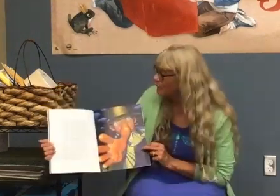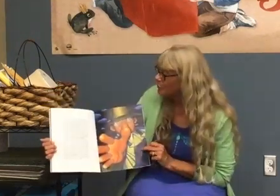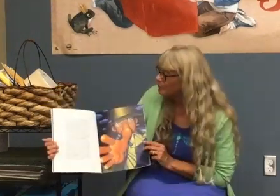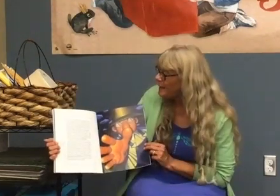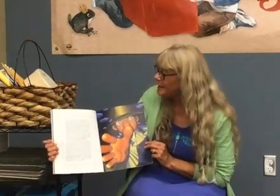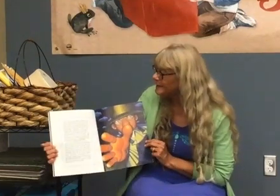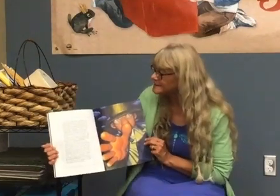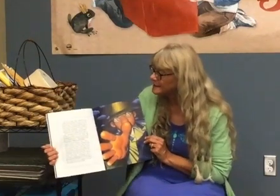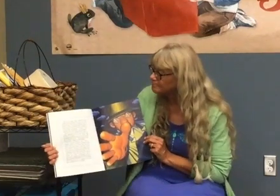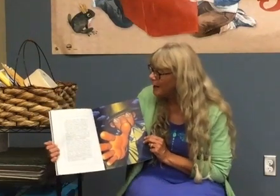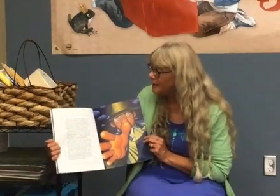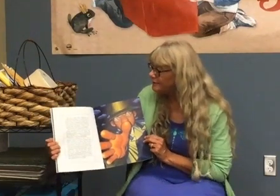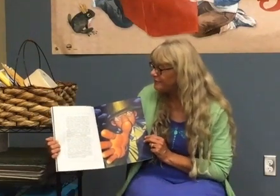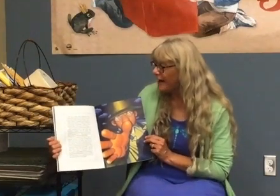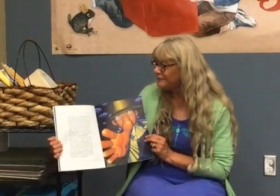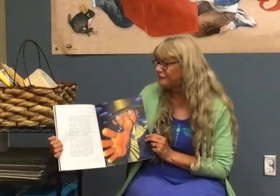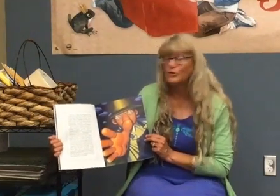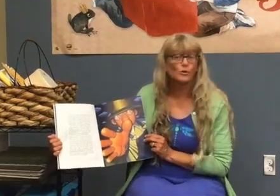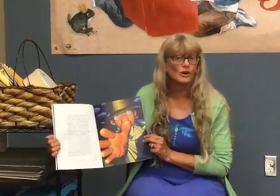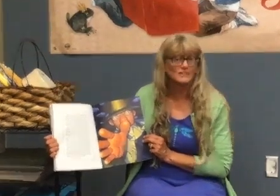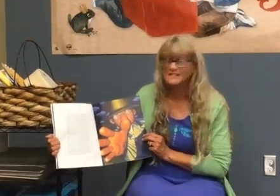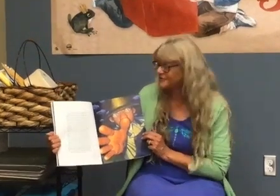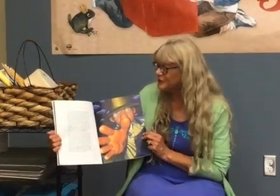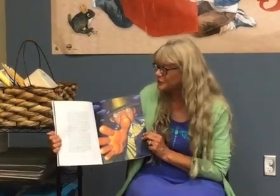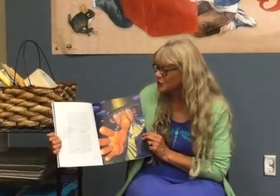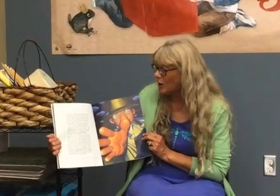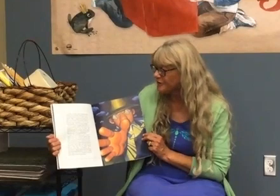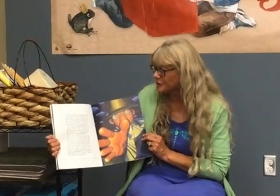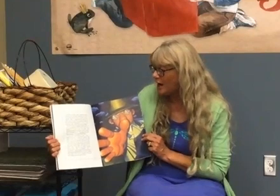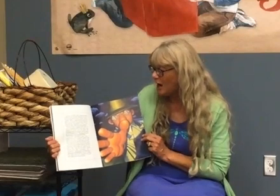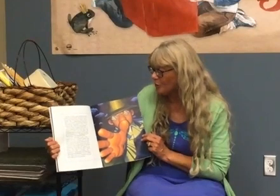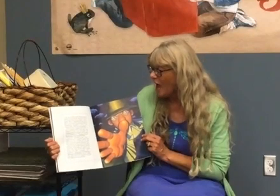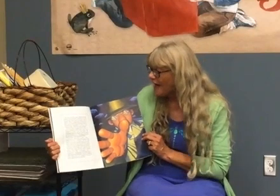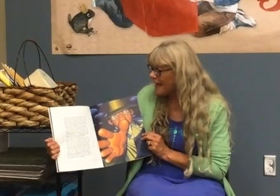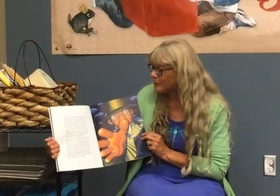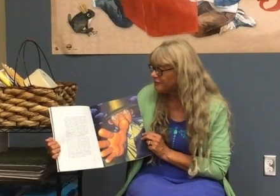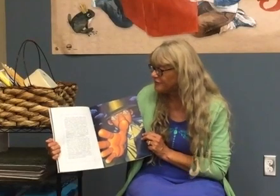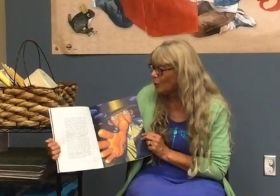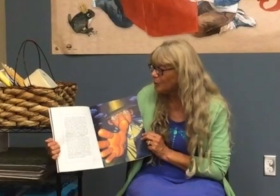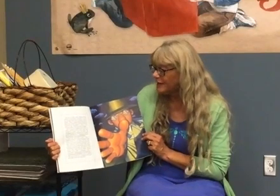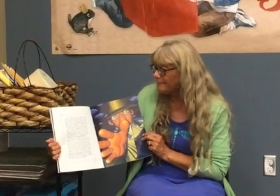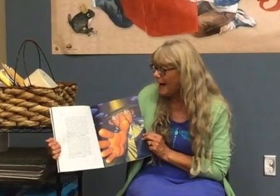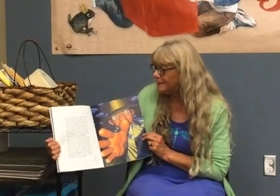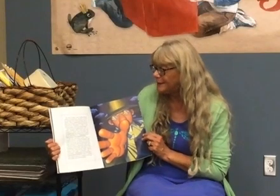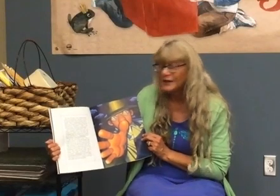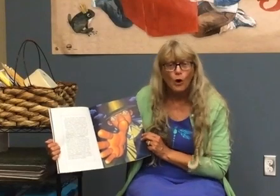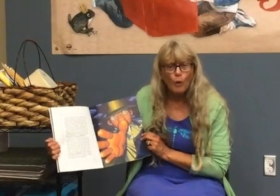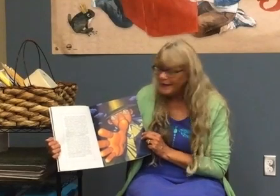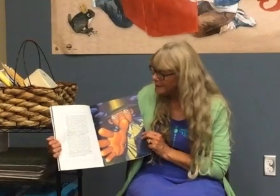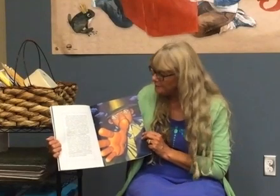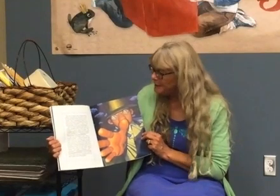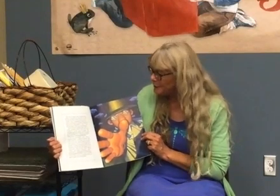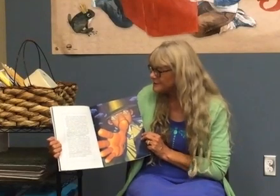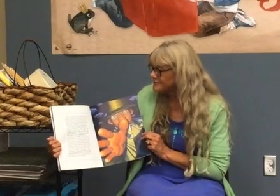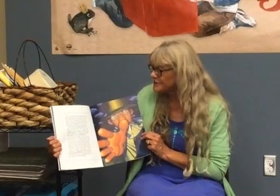The two of them were making some mighty fine footwork, 6 feet or so off the ground. They were a floating and a bobbing. Why,